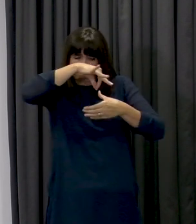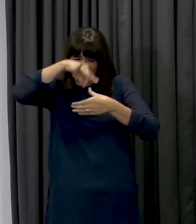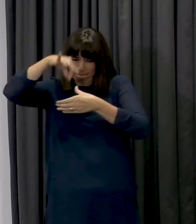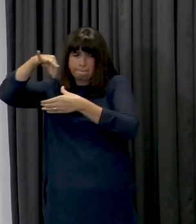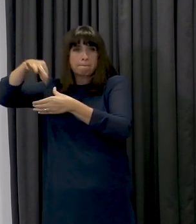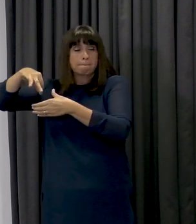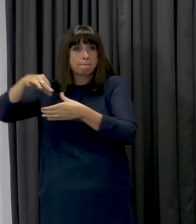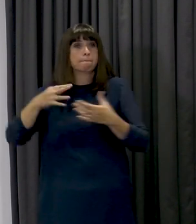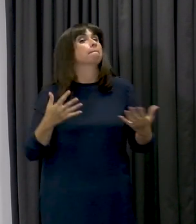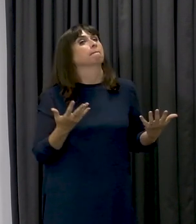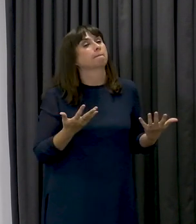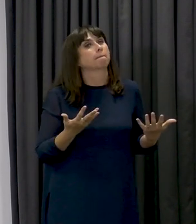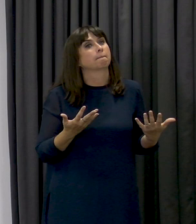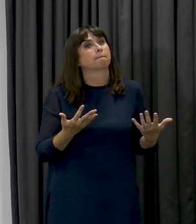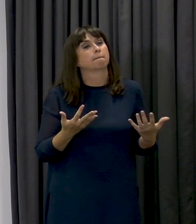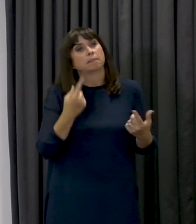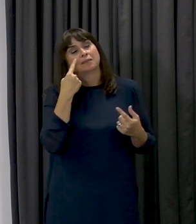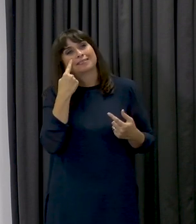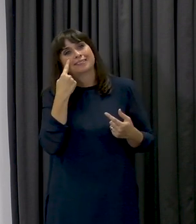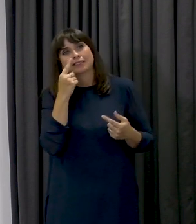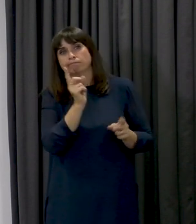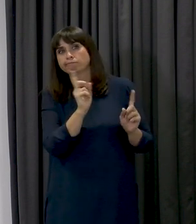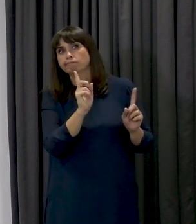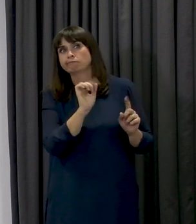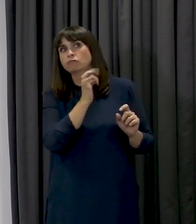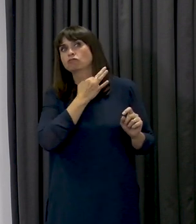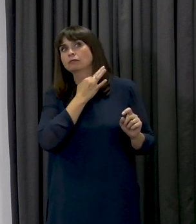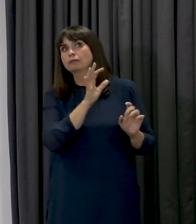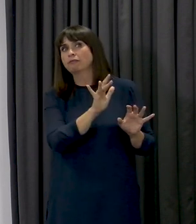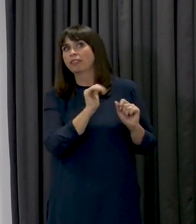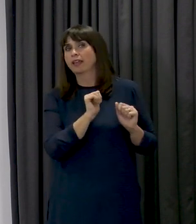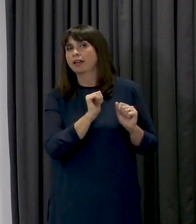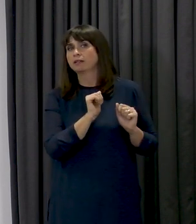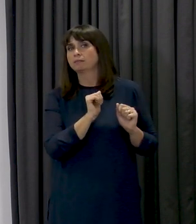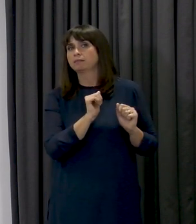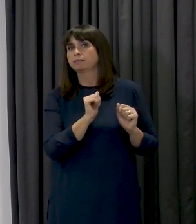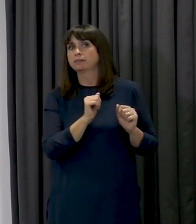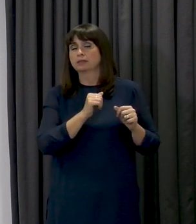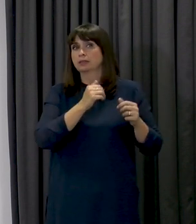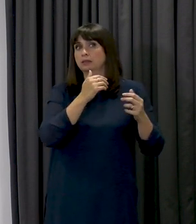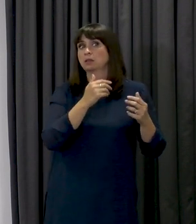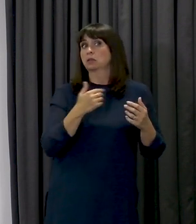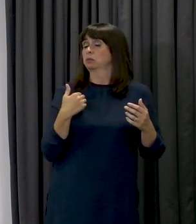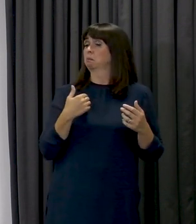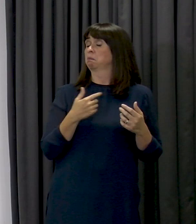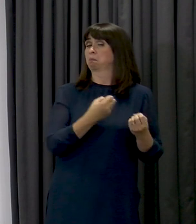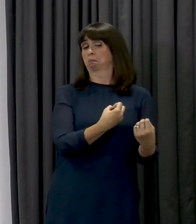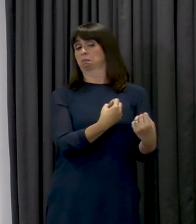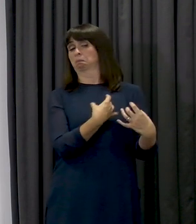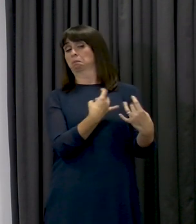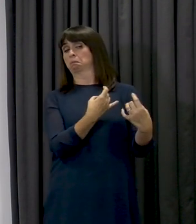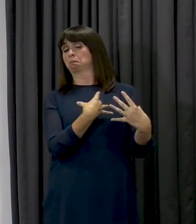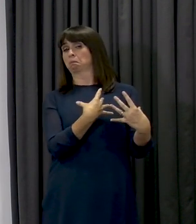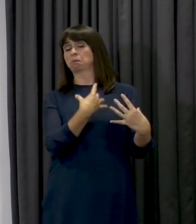freedoms would create new and unacceptable risks. We don't think, from what we have been told so far, that